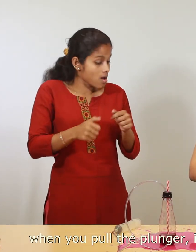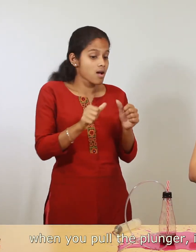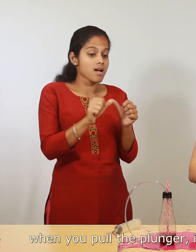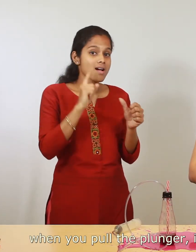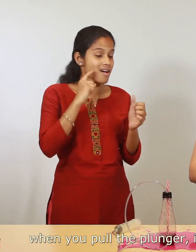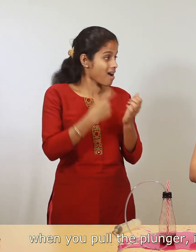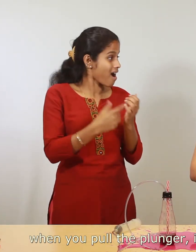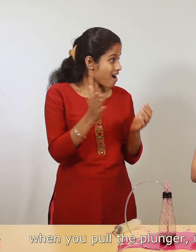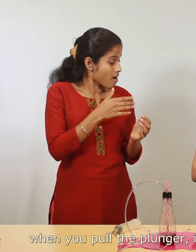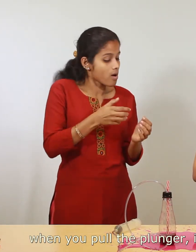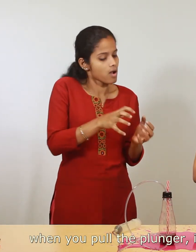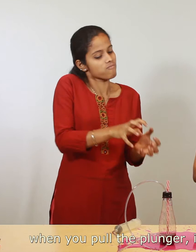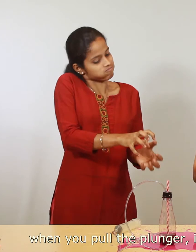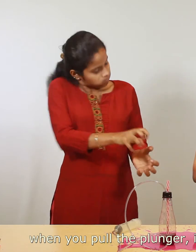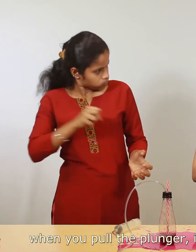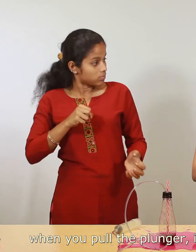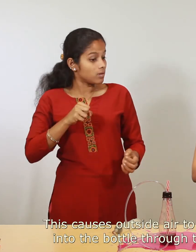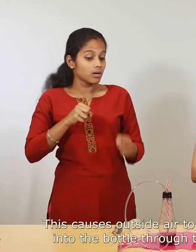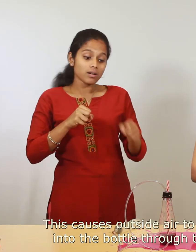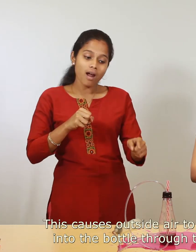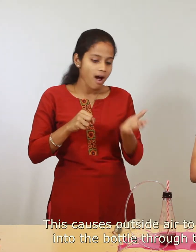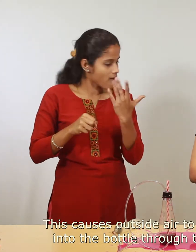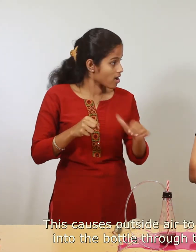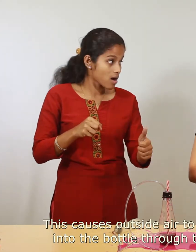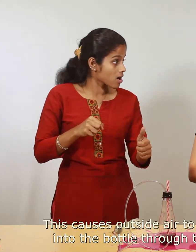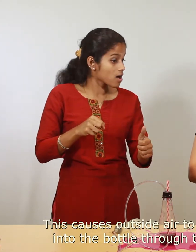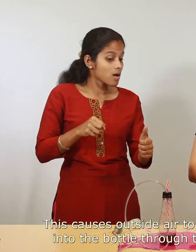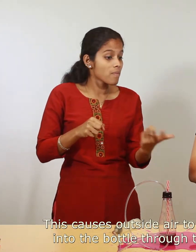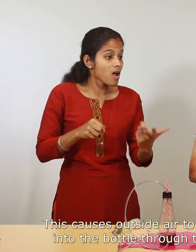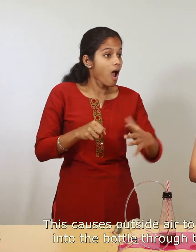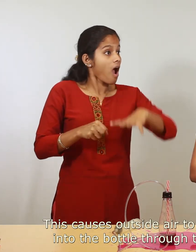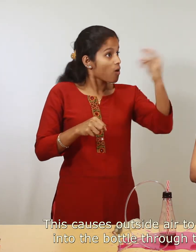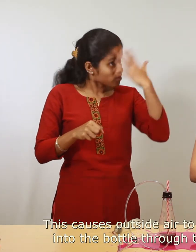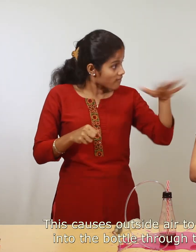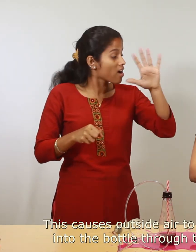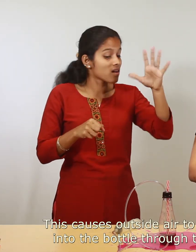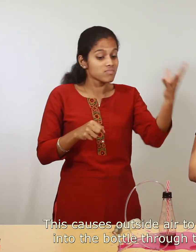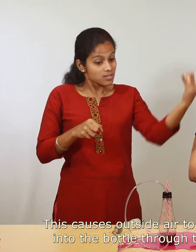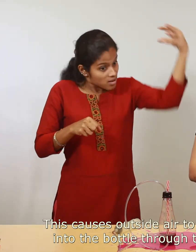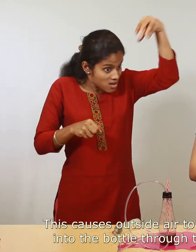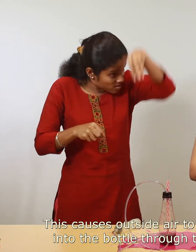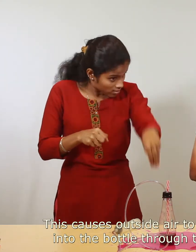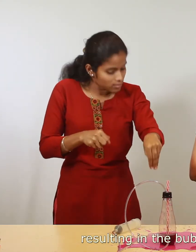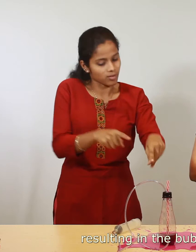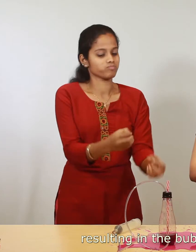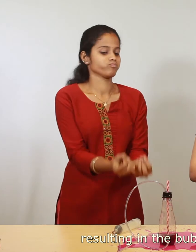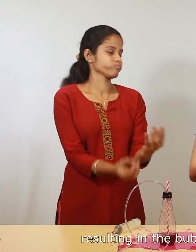pull the plunger, it sucks in air. Oh. This causes outside air to get sucked into the bottle through the straw,